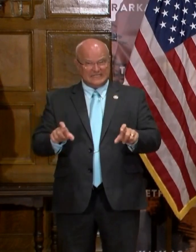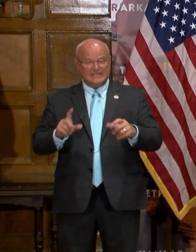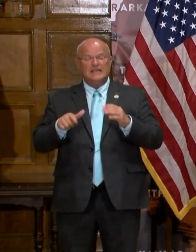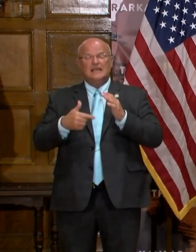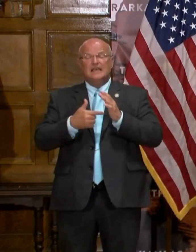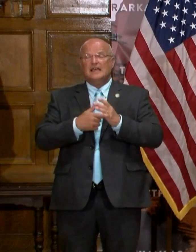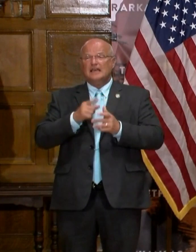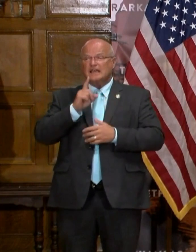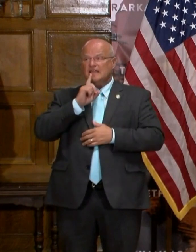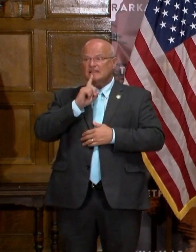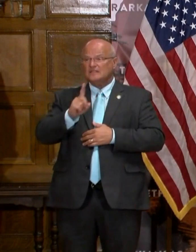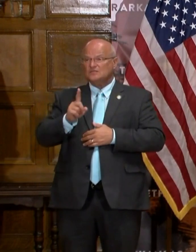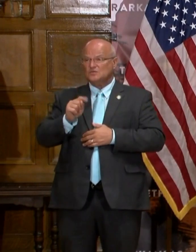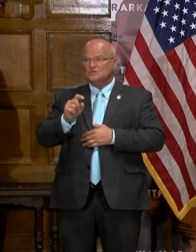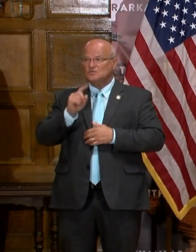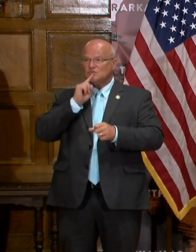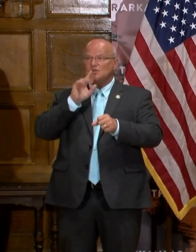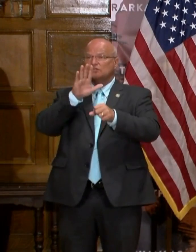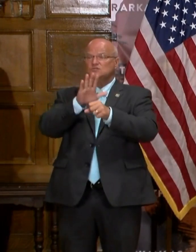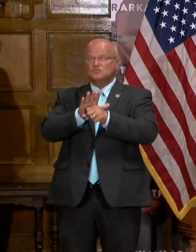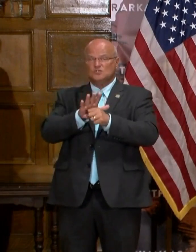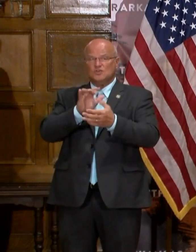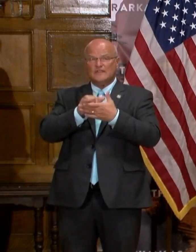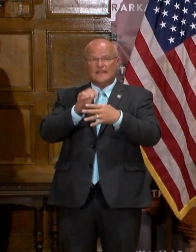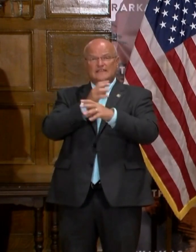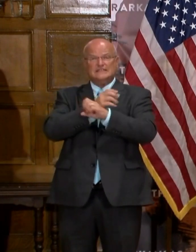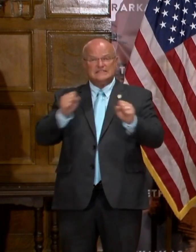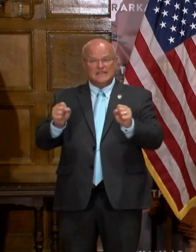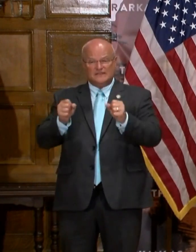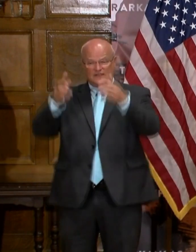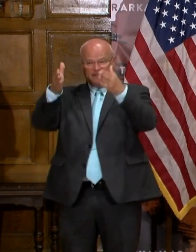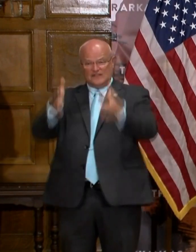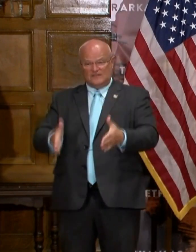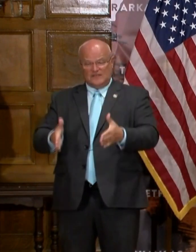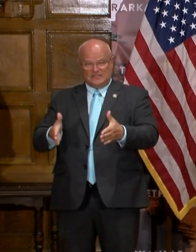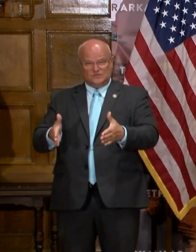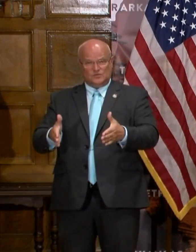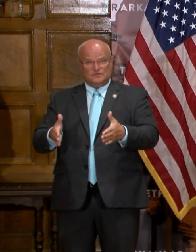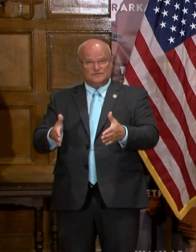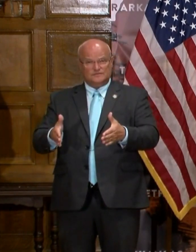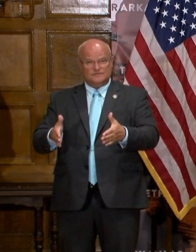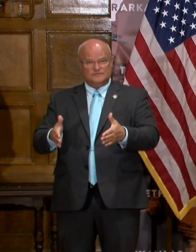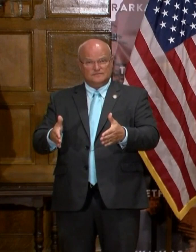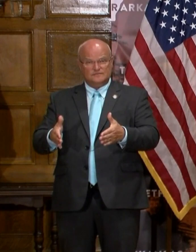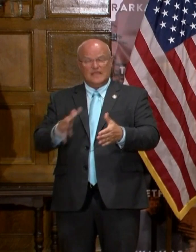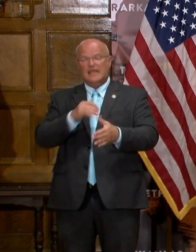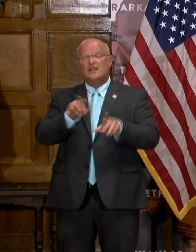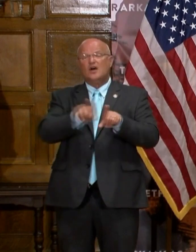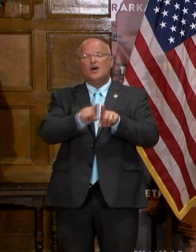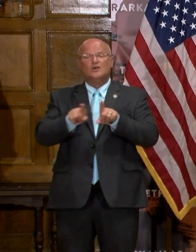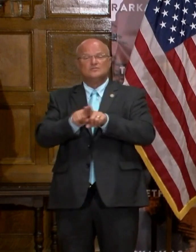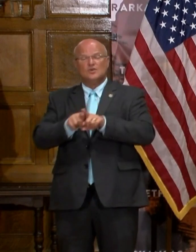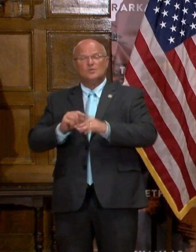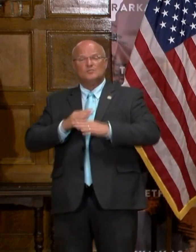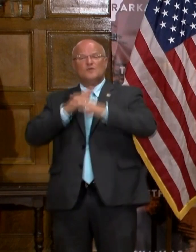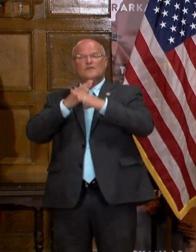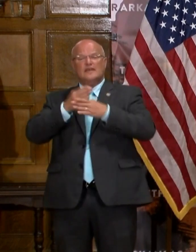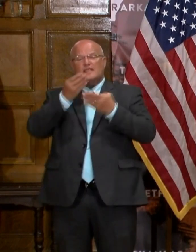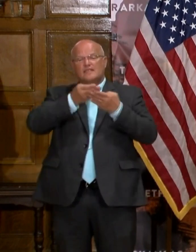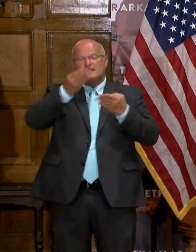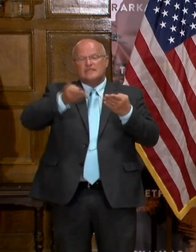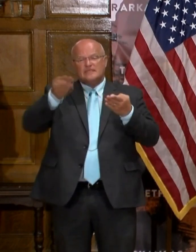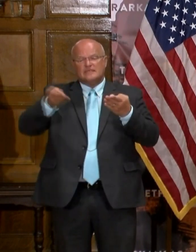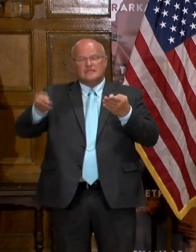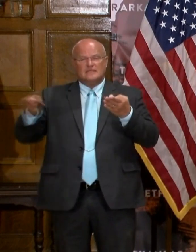This was to ensure the safety of the individual undergoing surgery, and also to prevent the transmission